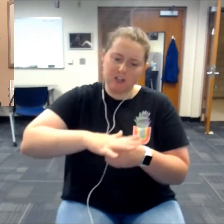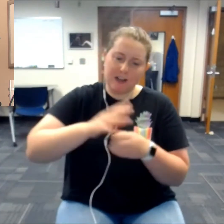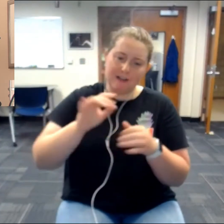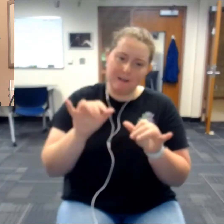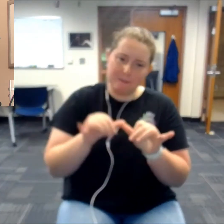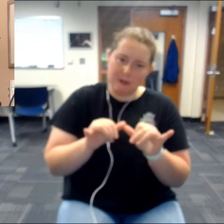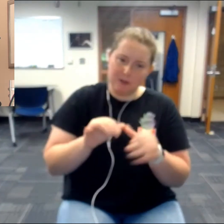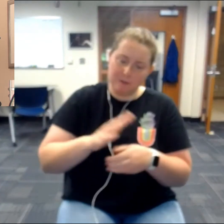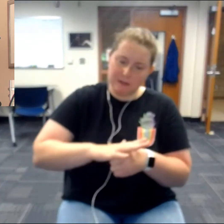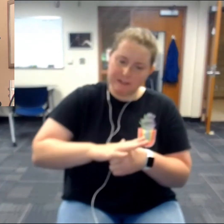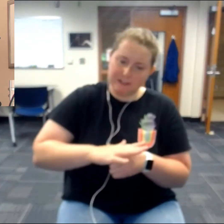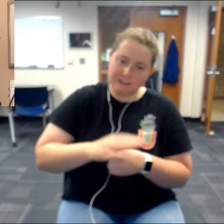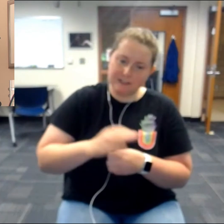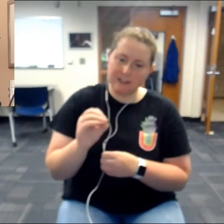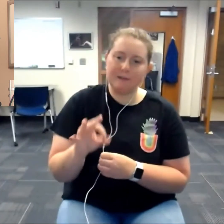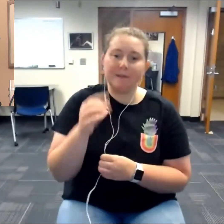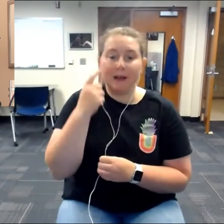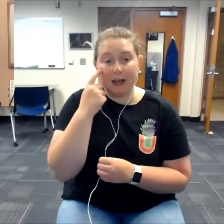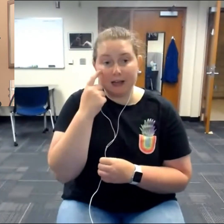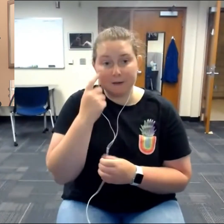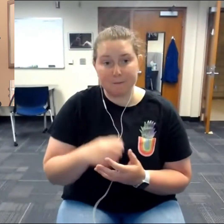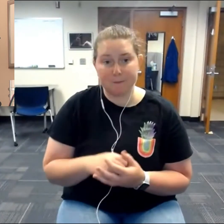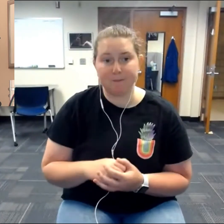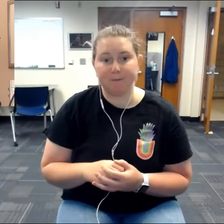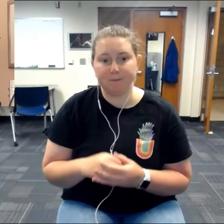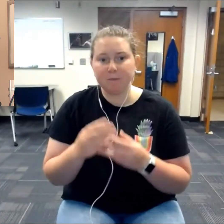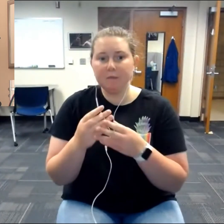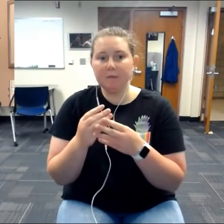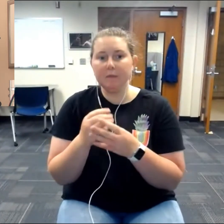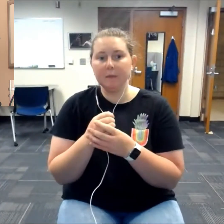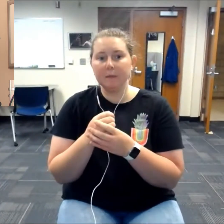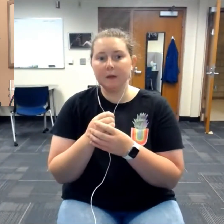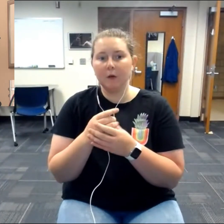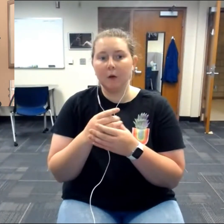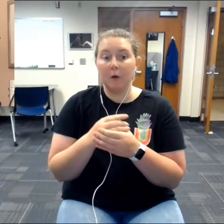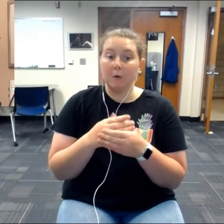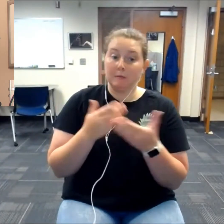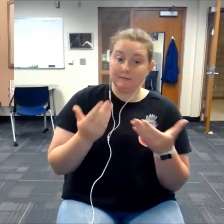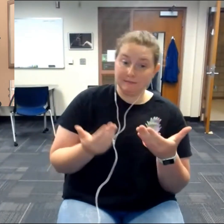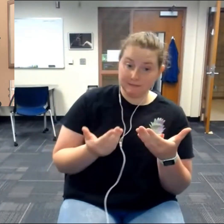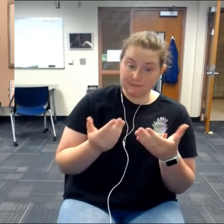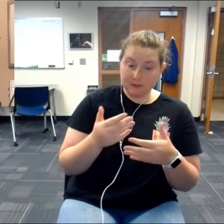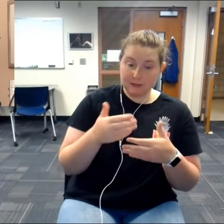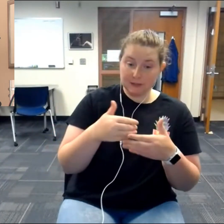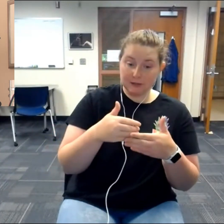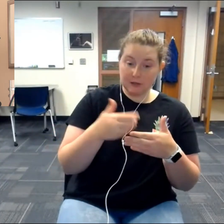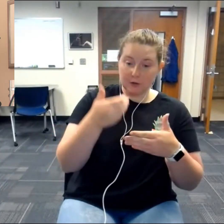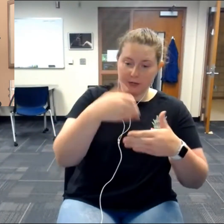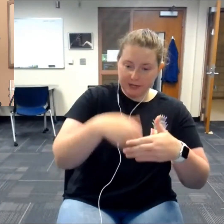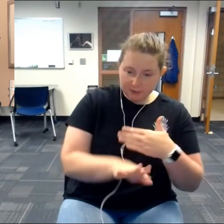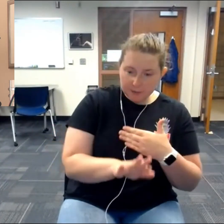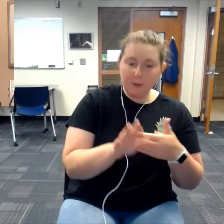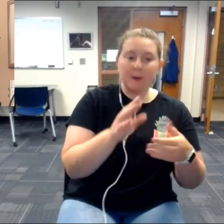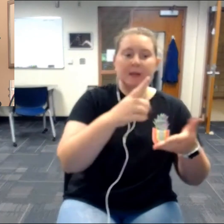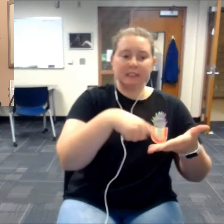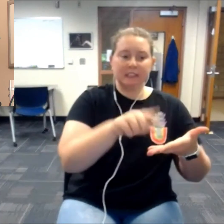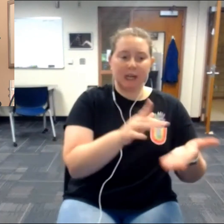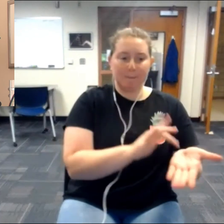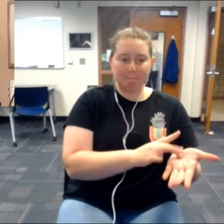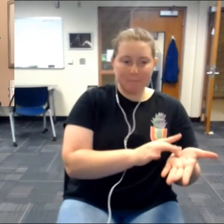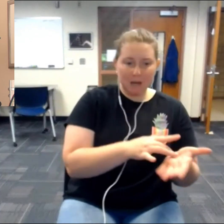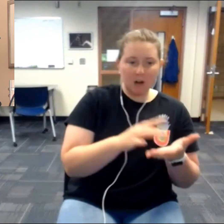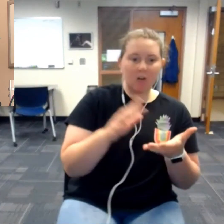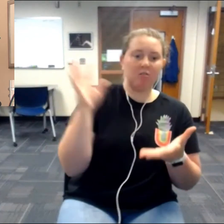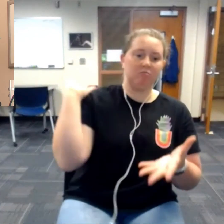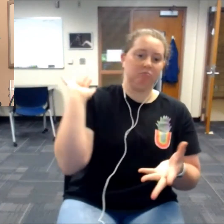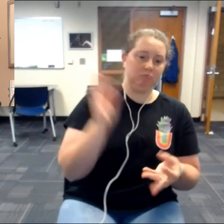but that's still part of the exam. So between the check-in of acquiring medical data and history, between the preliminary